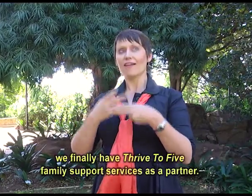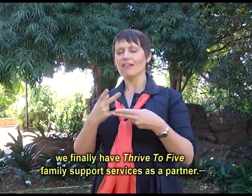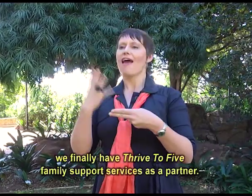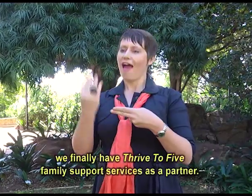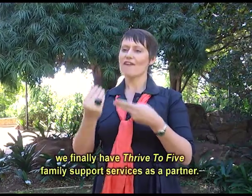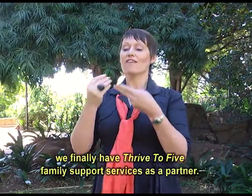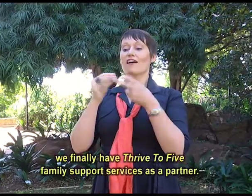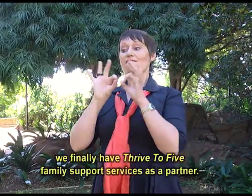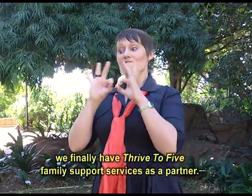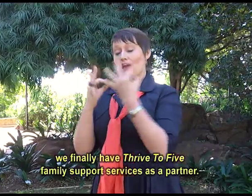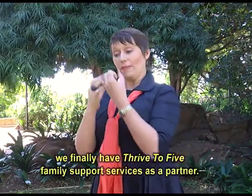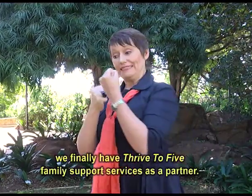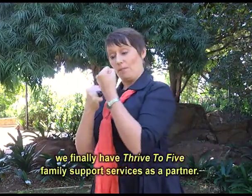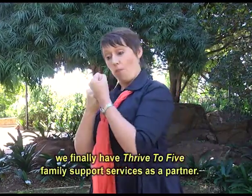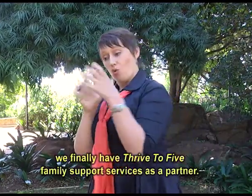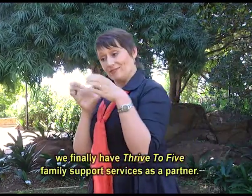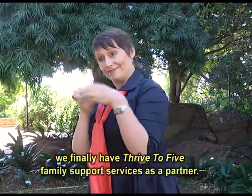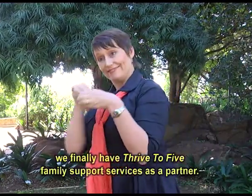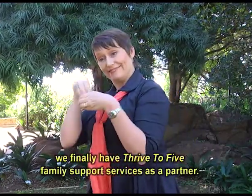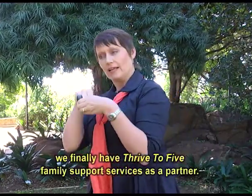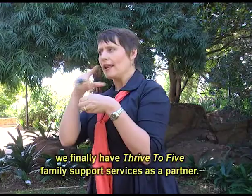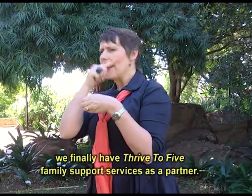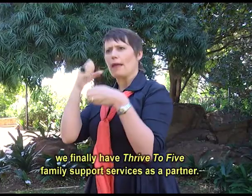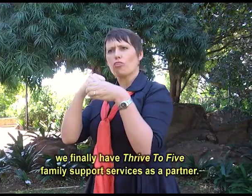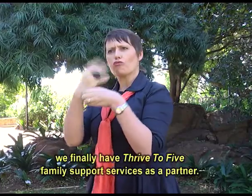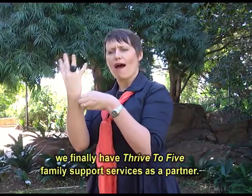have Thrive to 5 family support services as a partner.